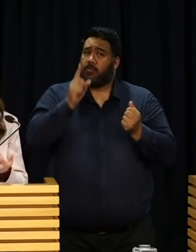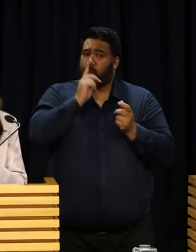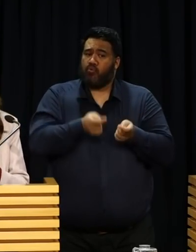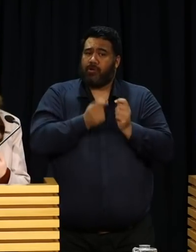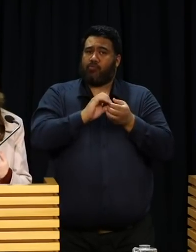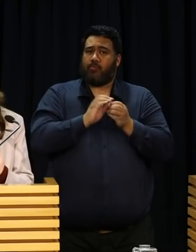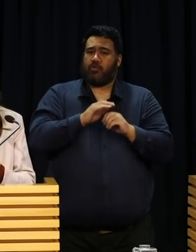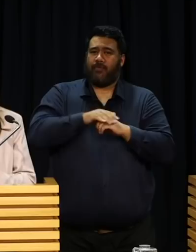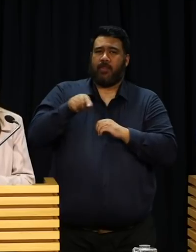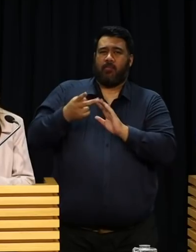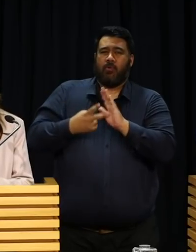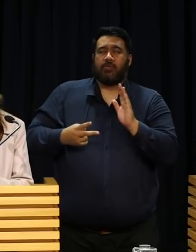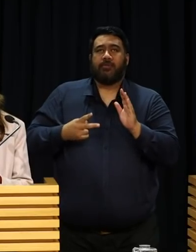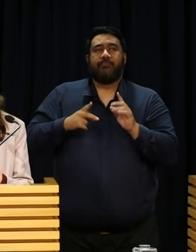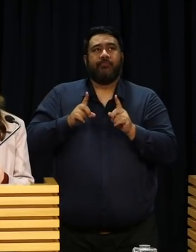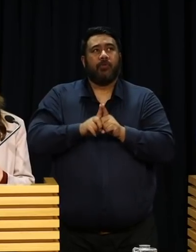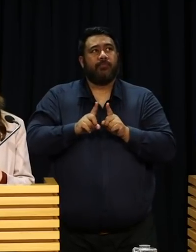policy. You can't get